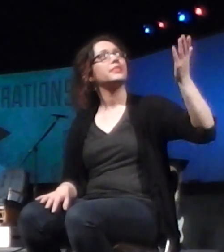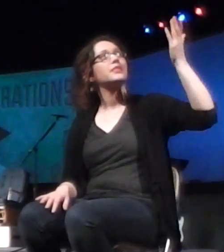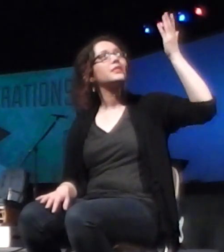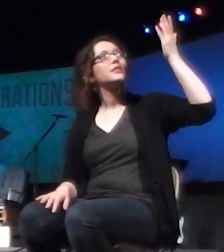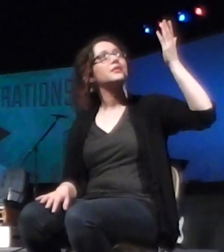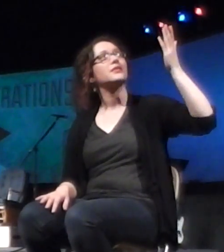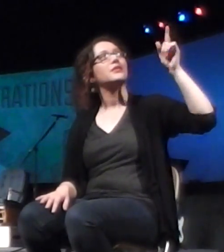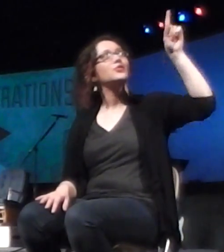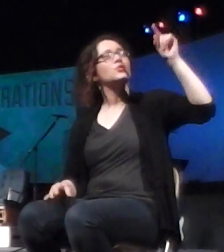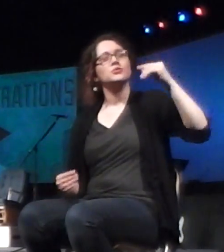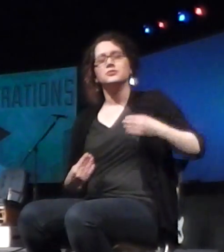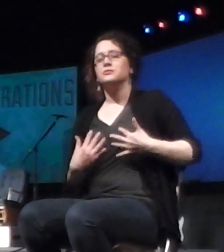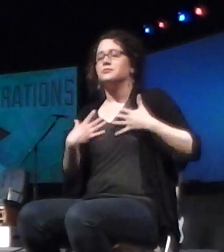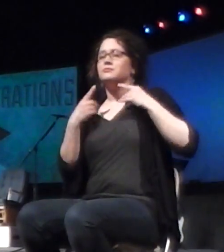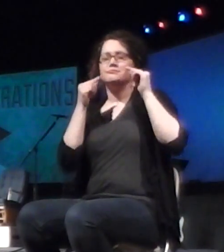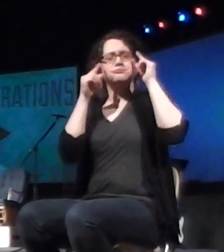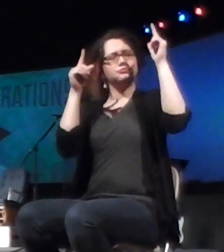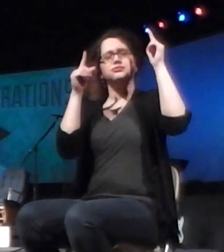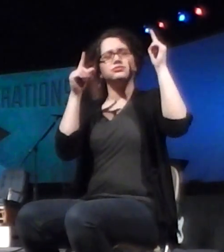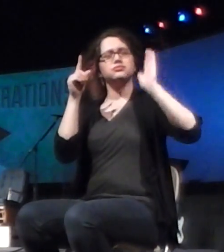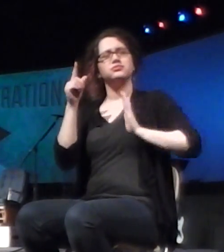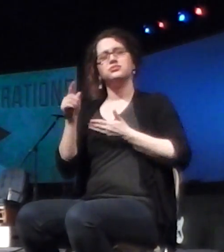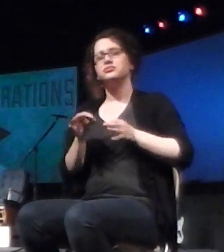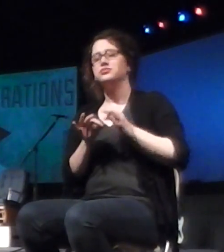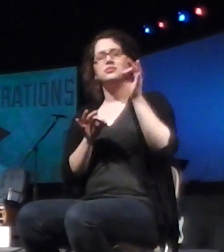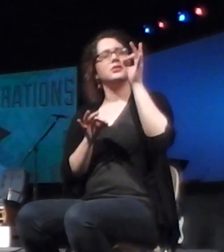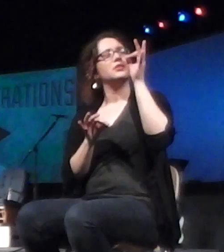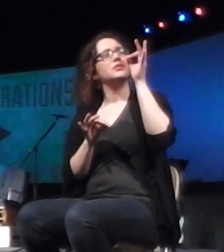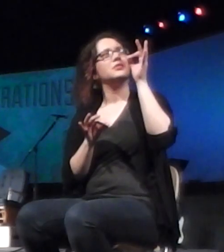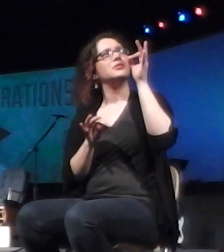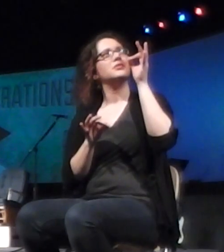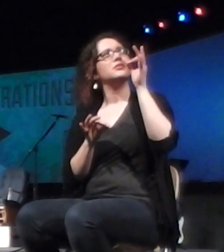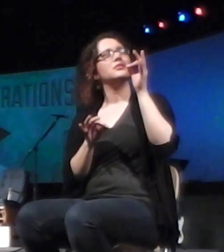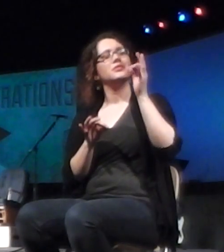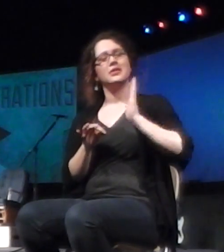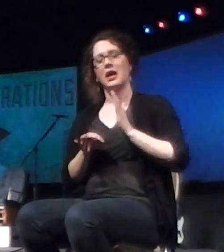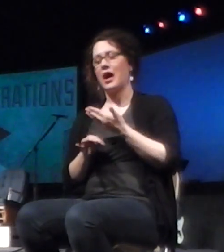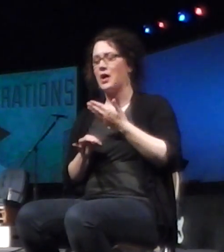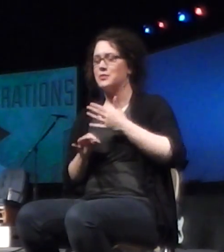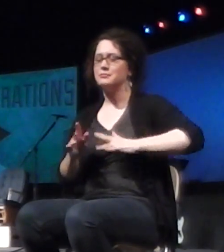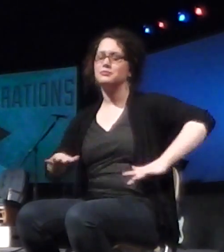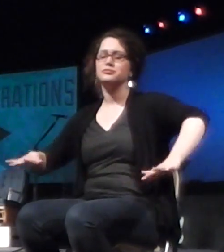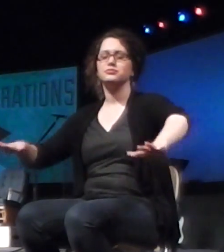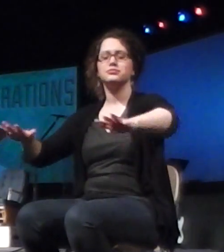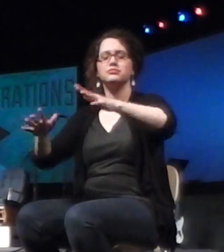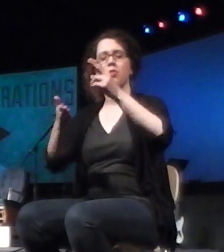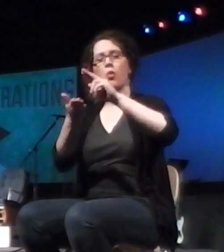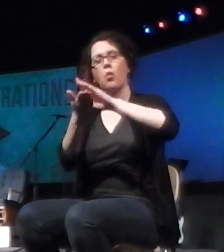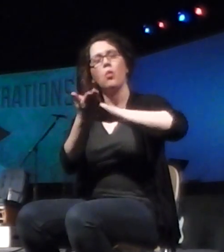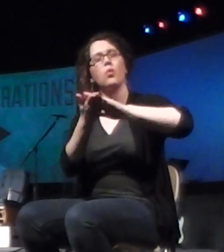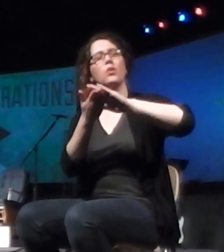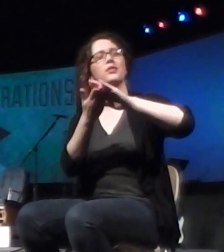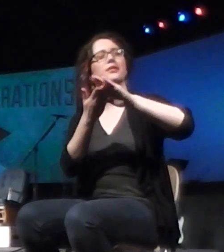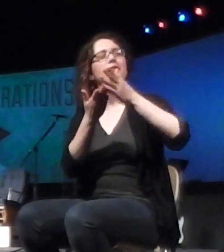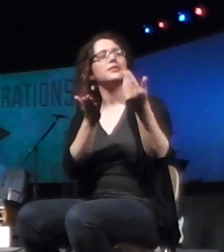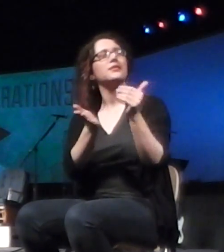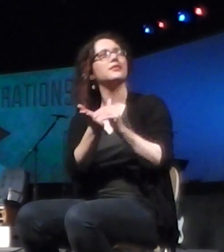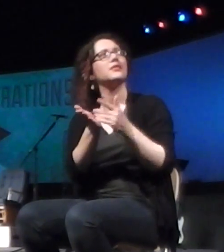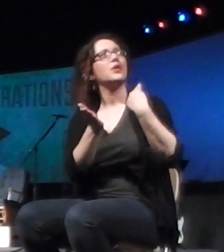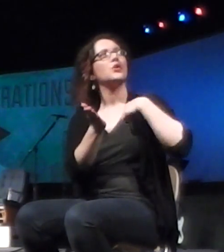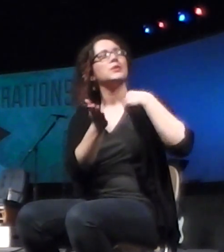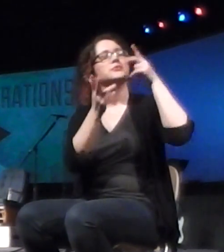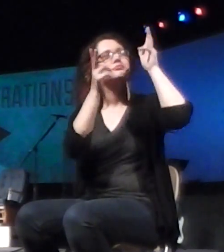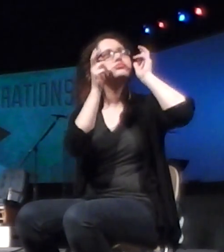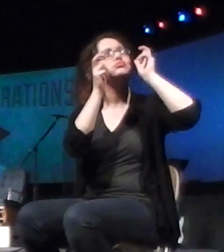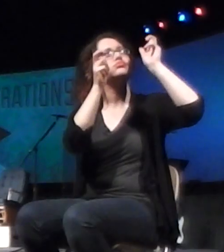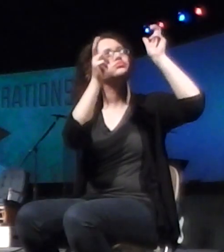God, would you awaken us? Would you make the ground holy again as we listen for your voice and